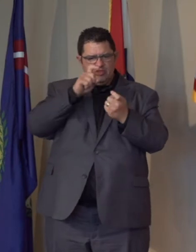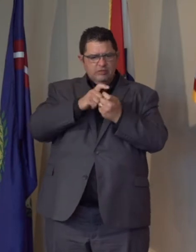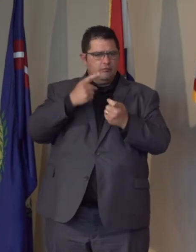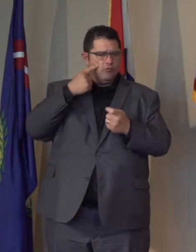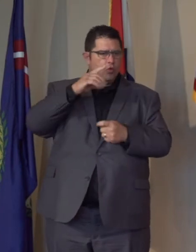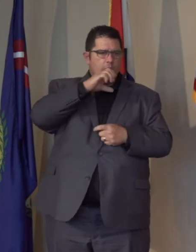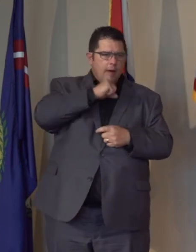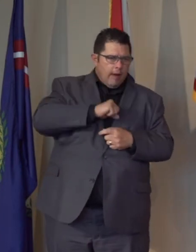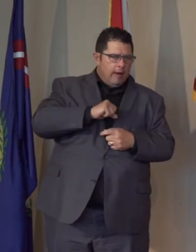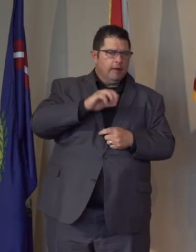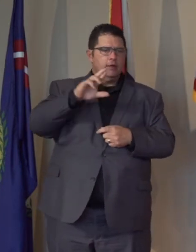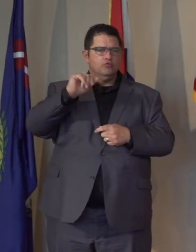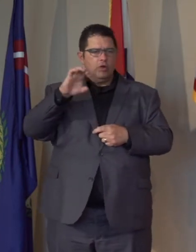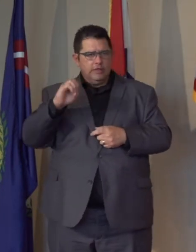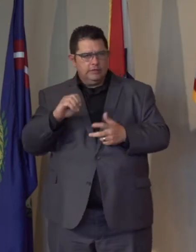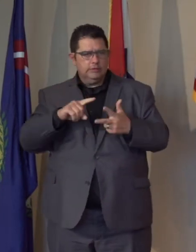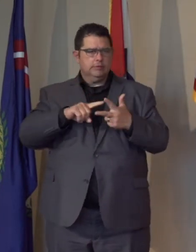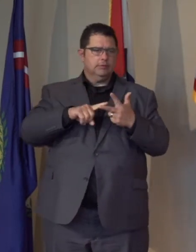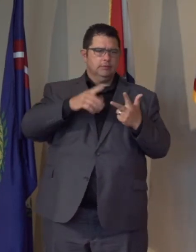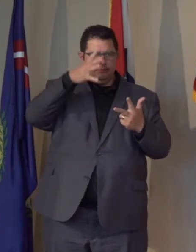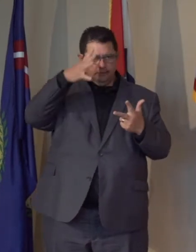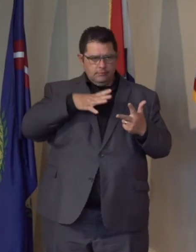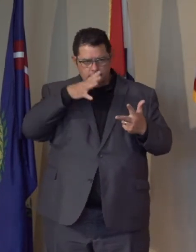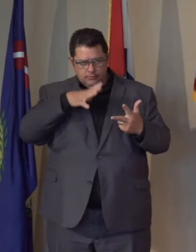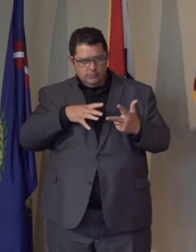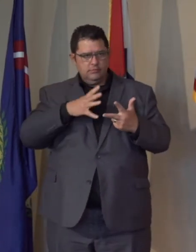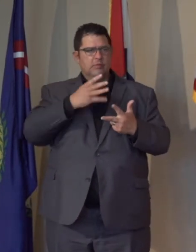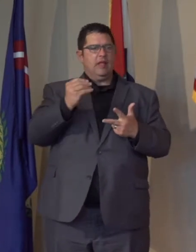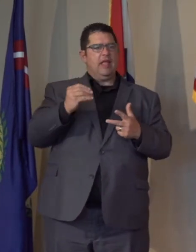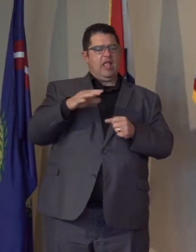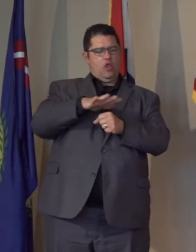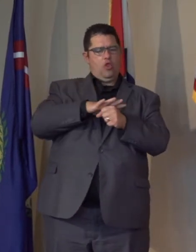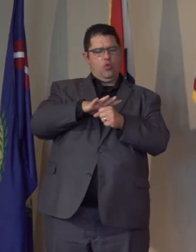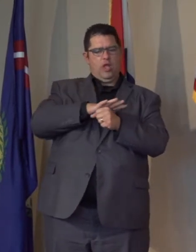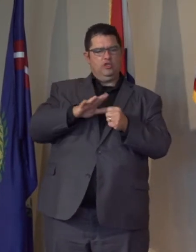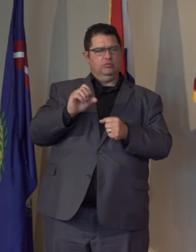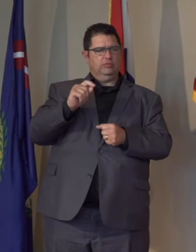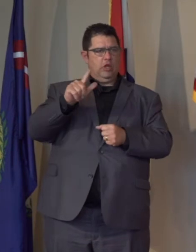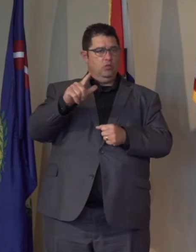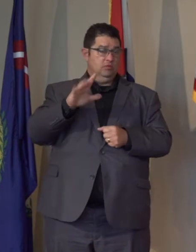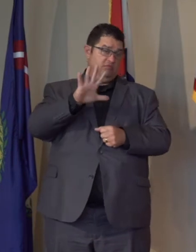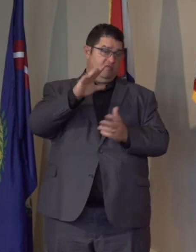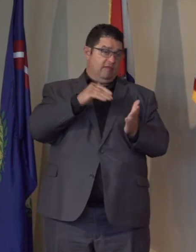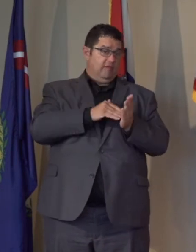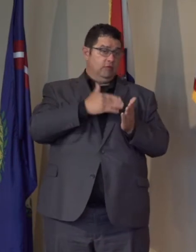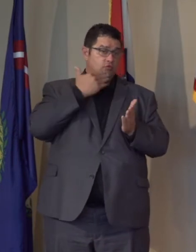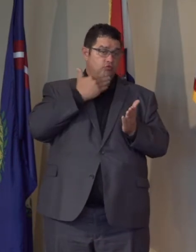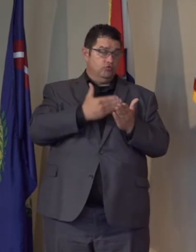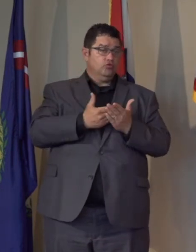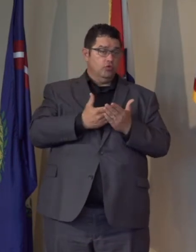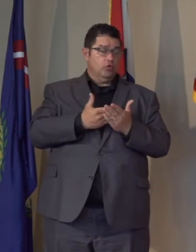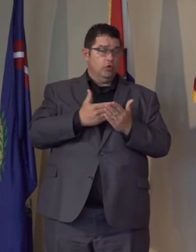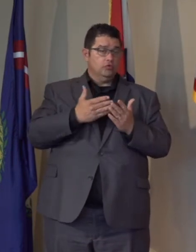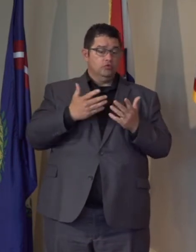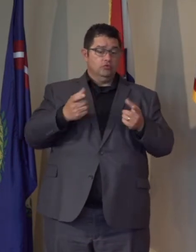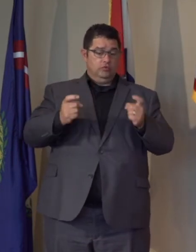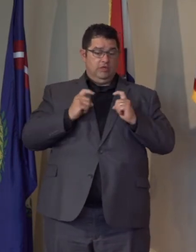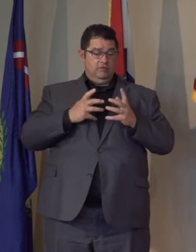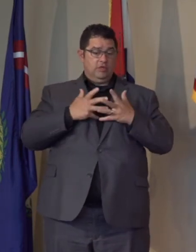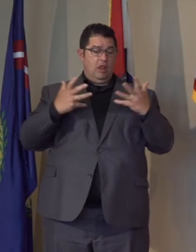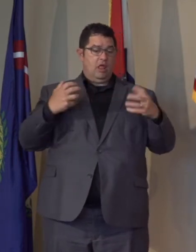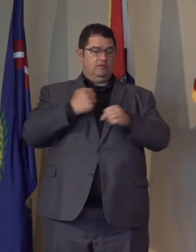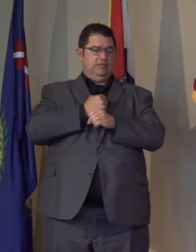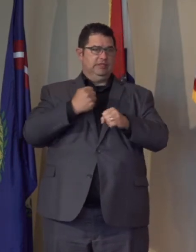age and gender, and also location within St. Louis County. But 5,000 is a good sample size to give us a lot of